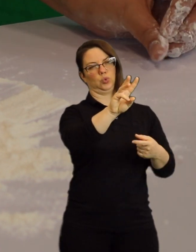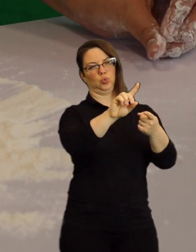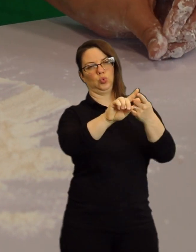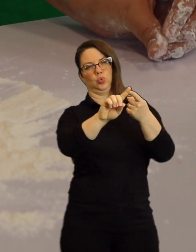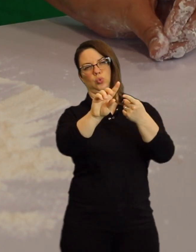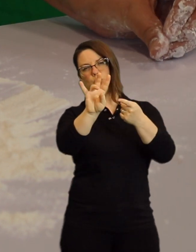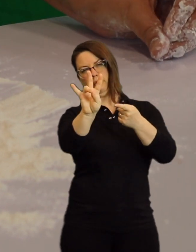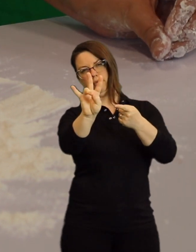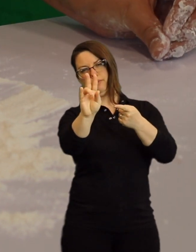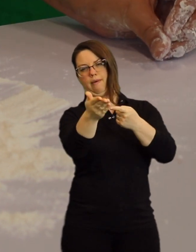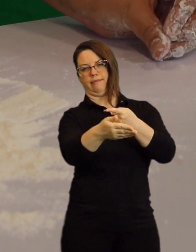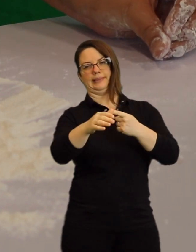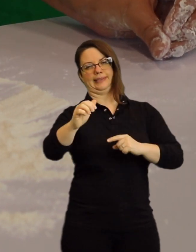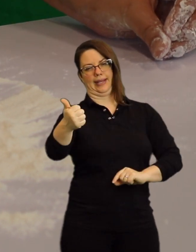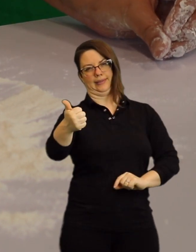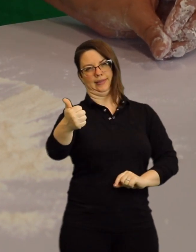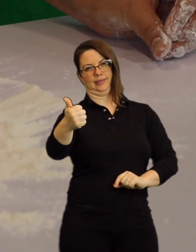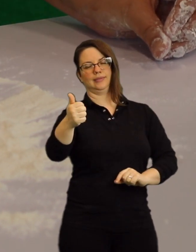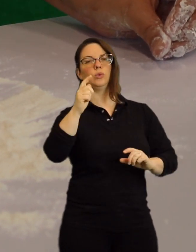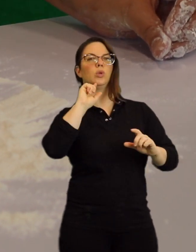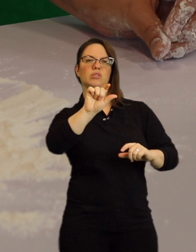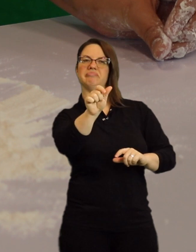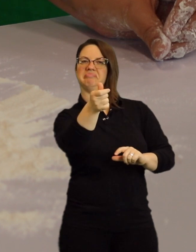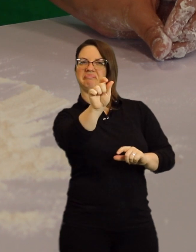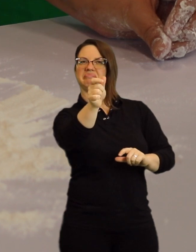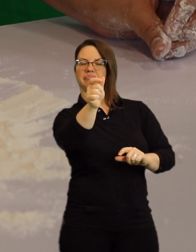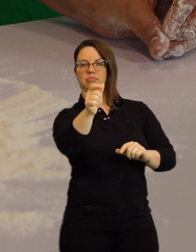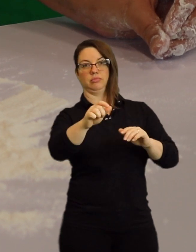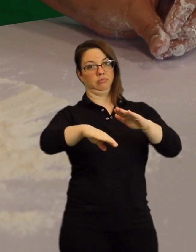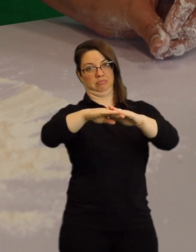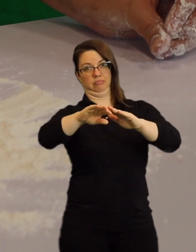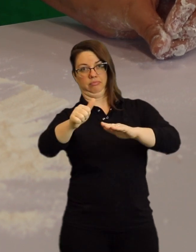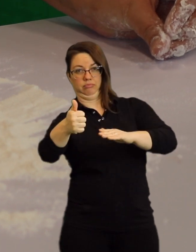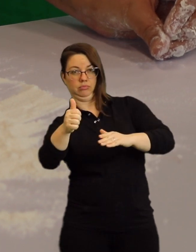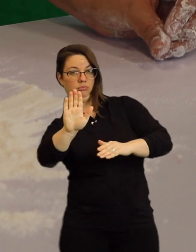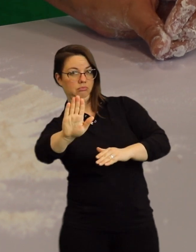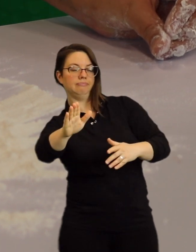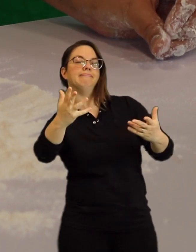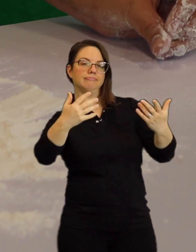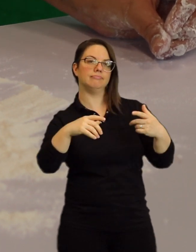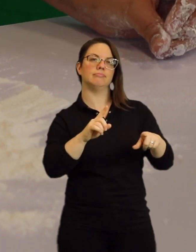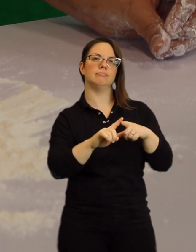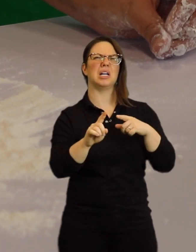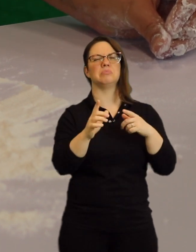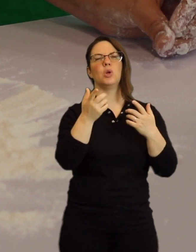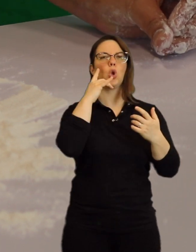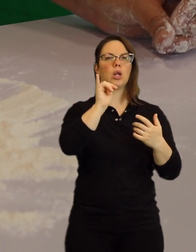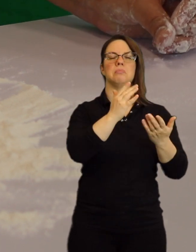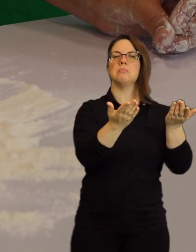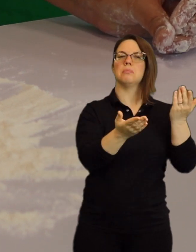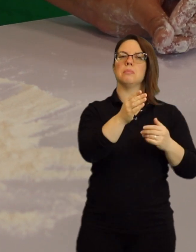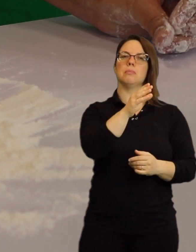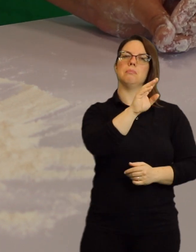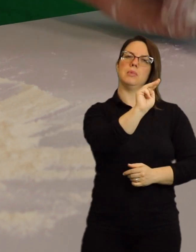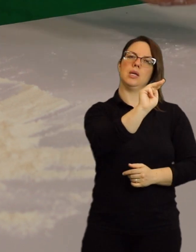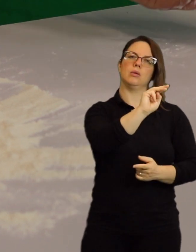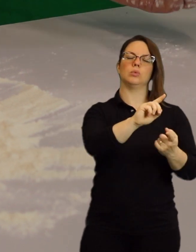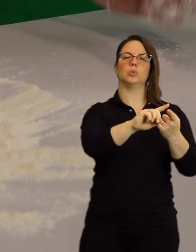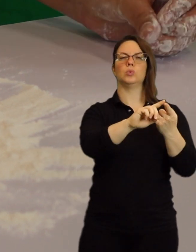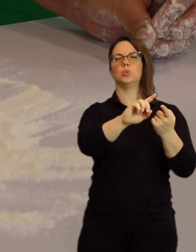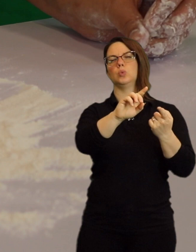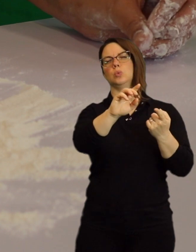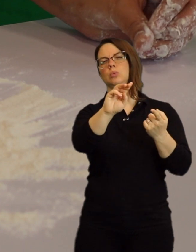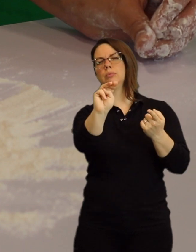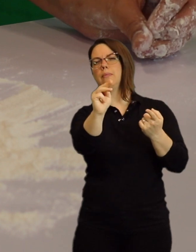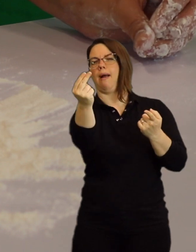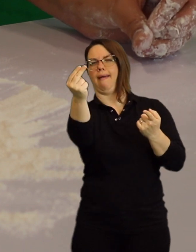about 6 to 7, so a little bit between medium to medium high. And it also depends on your oven, so if you